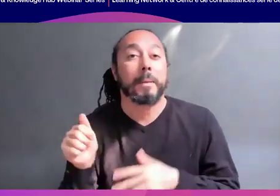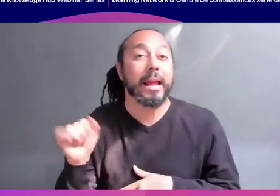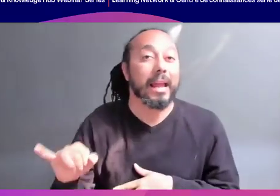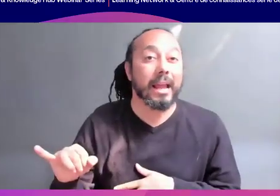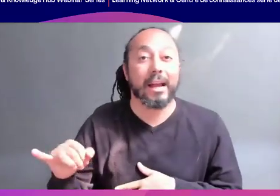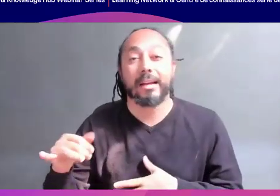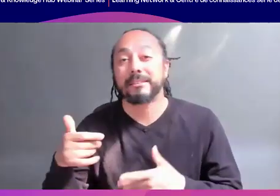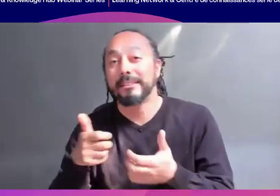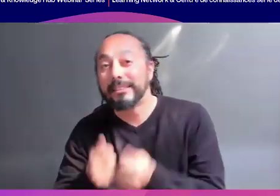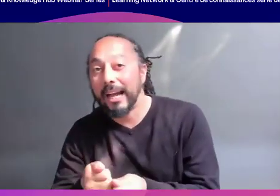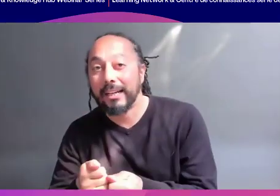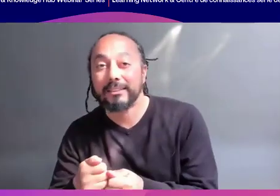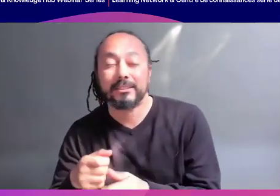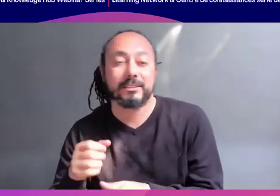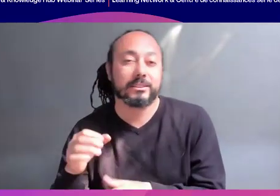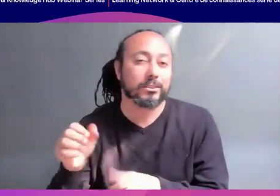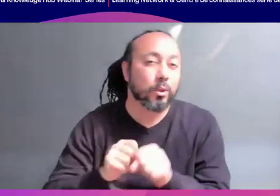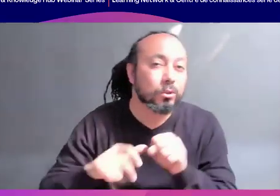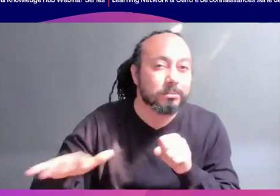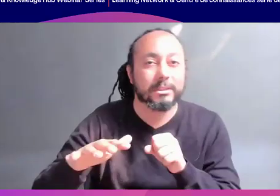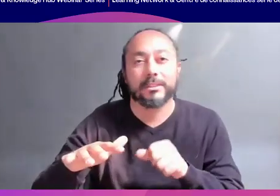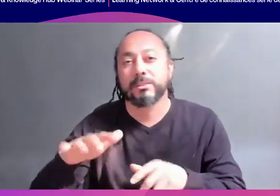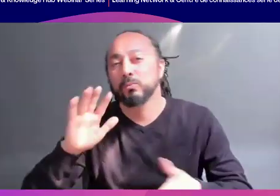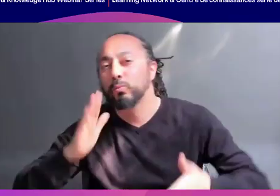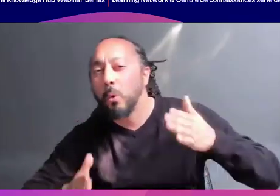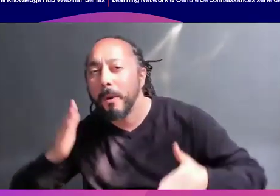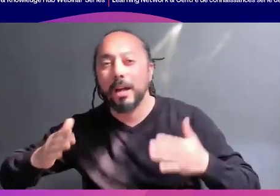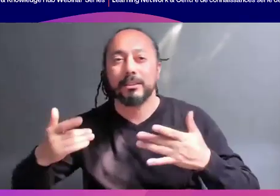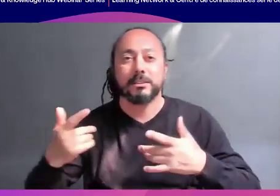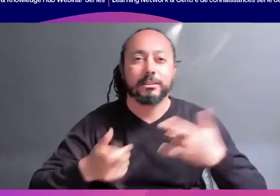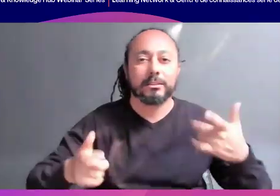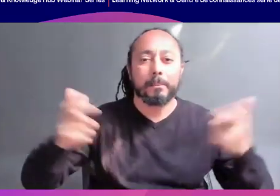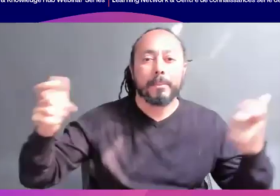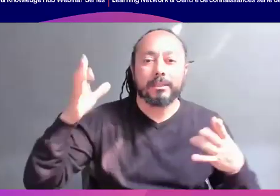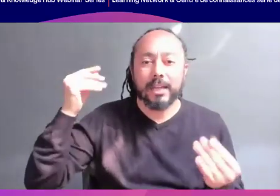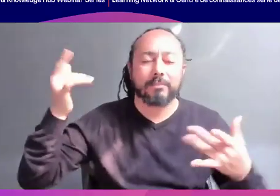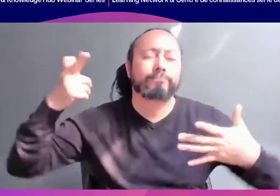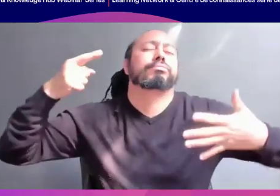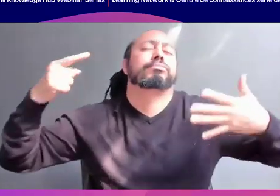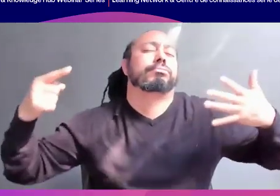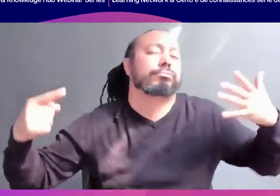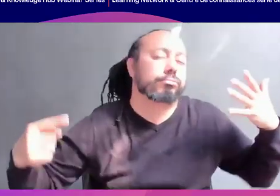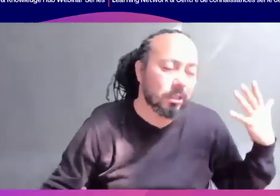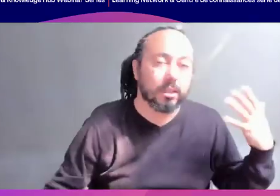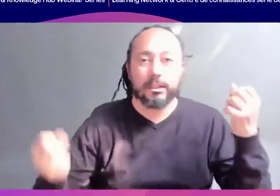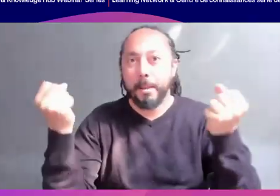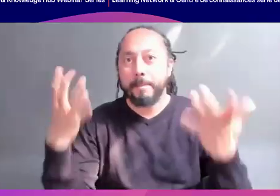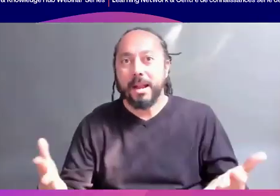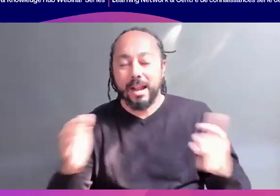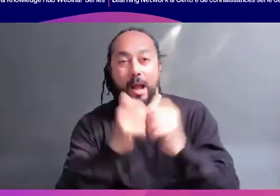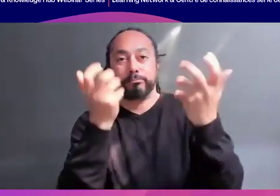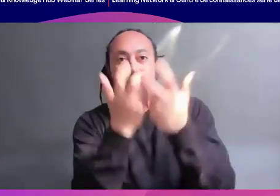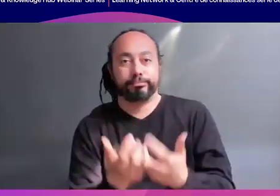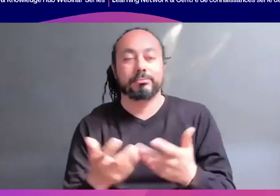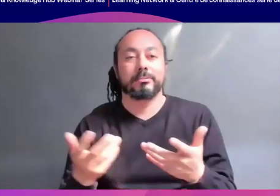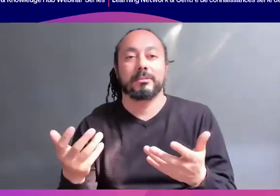social media, VR, Internet of Things, robots, big data, and any combination of these things, right? And so it's